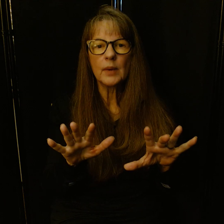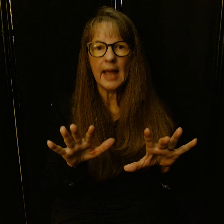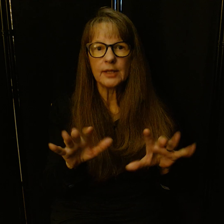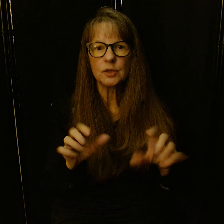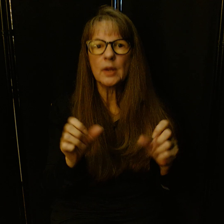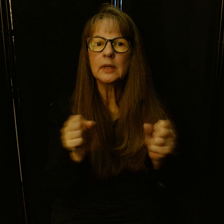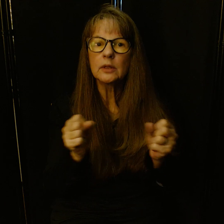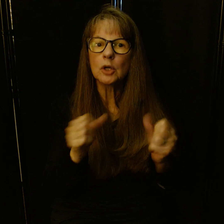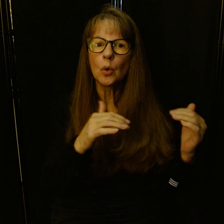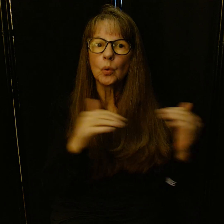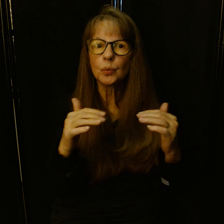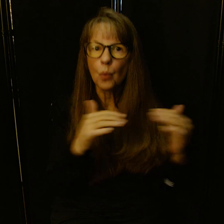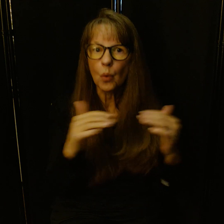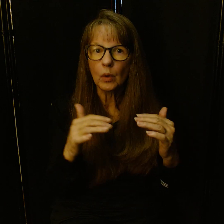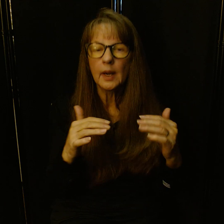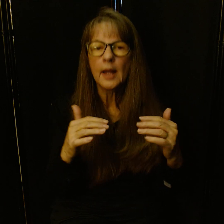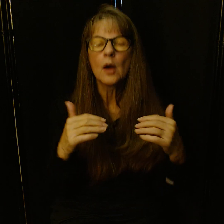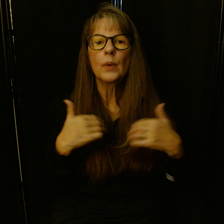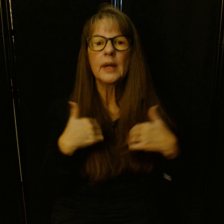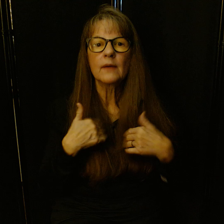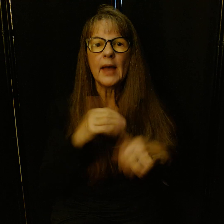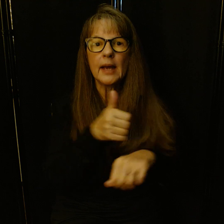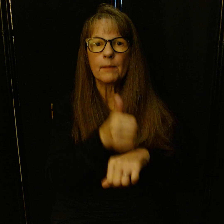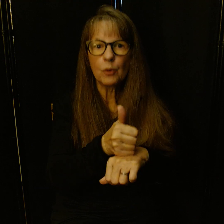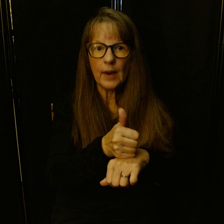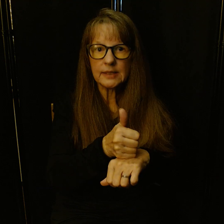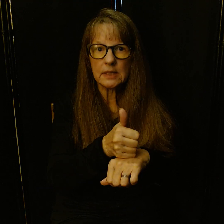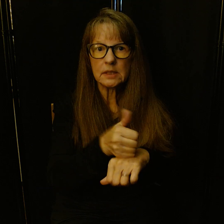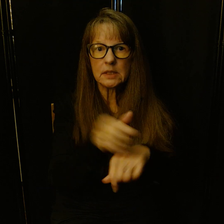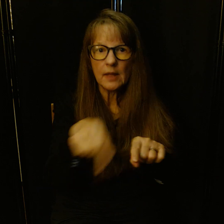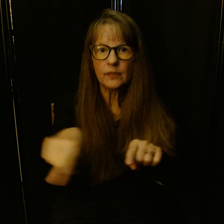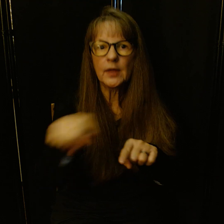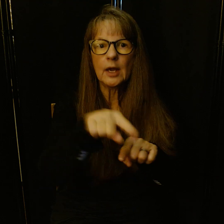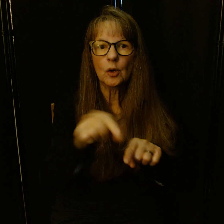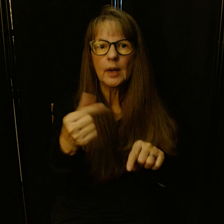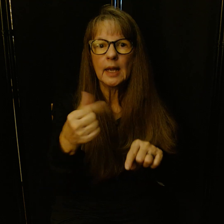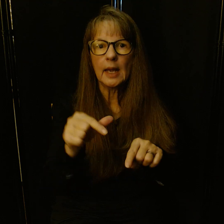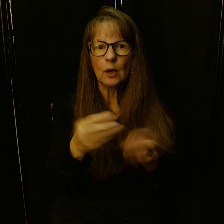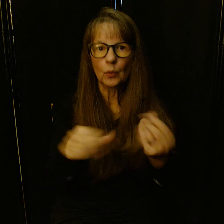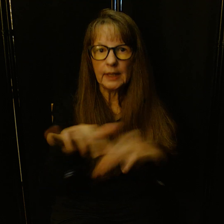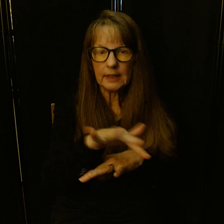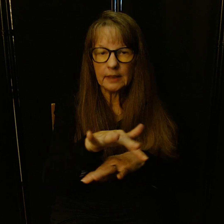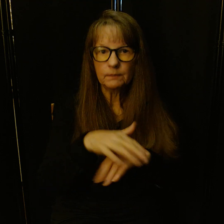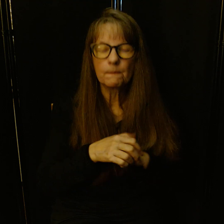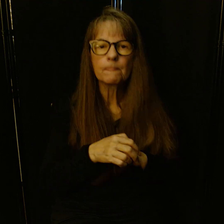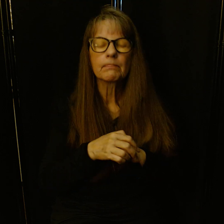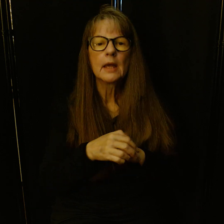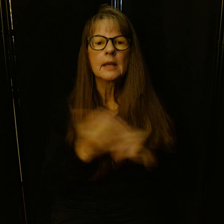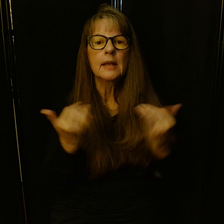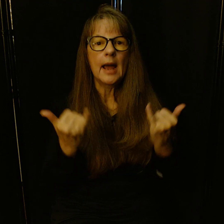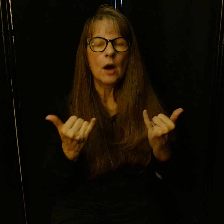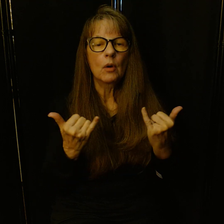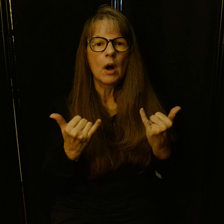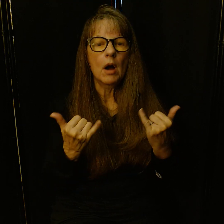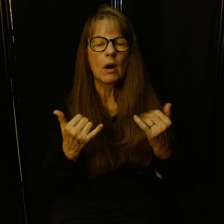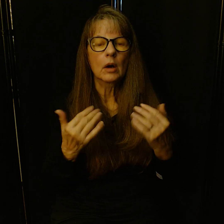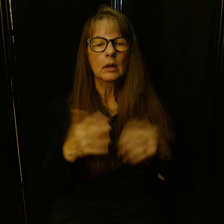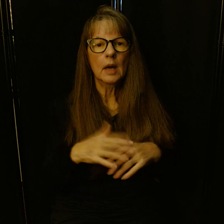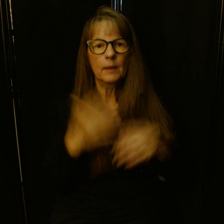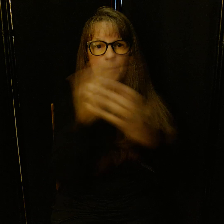it. So even in the Cold War, we have had a presence there in Greenland. Now, our